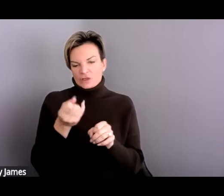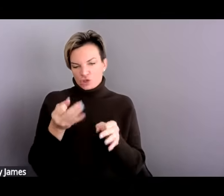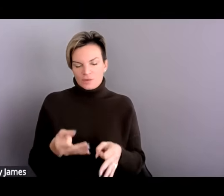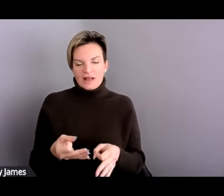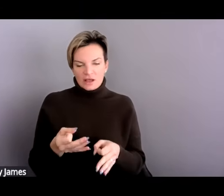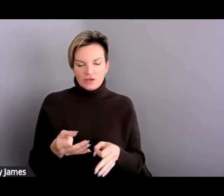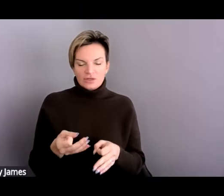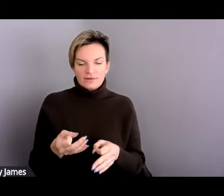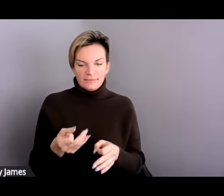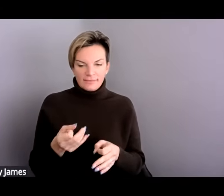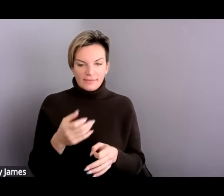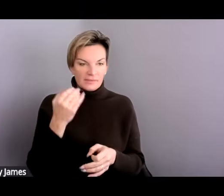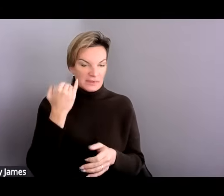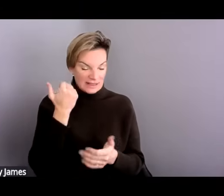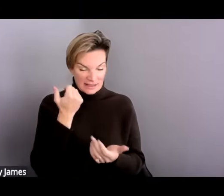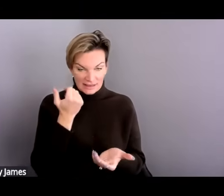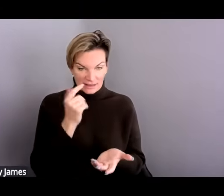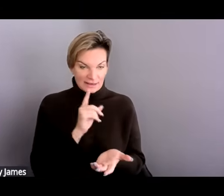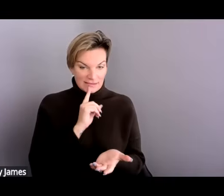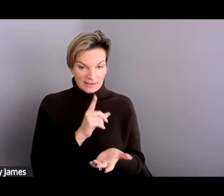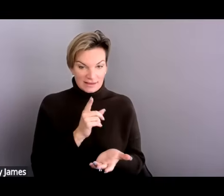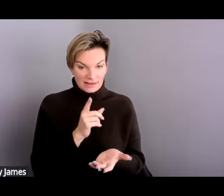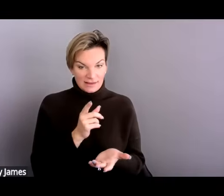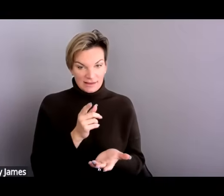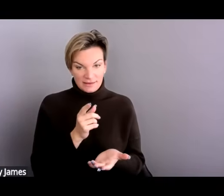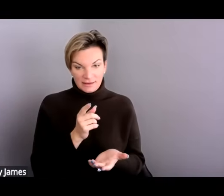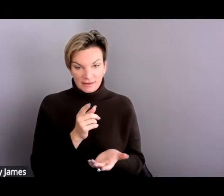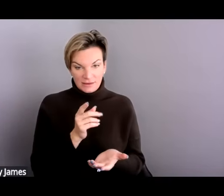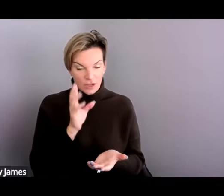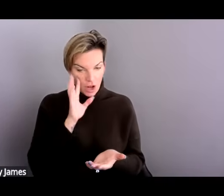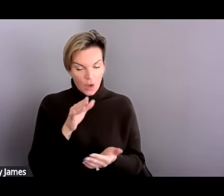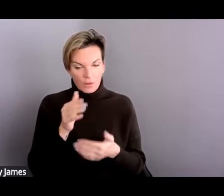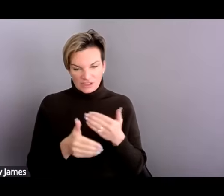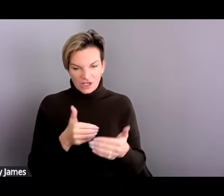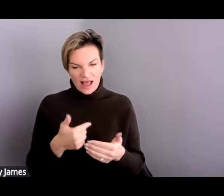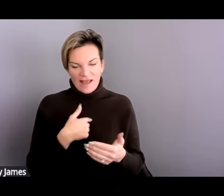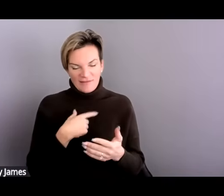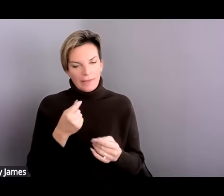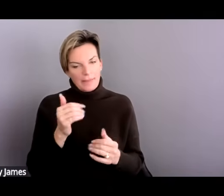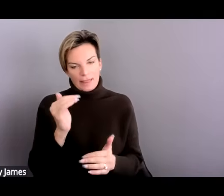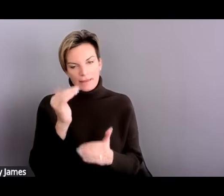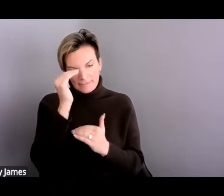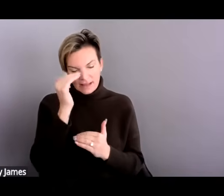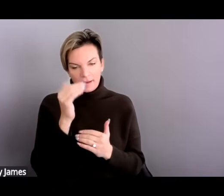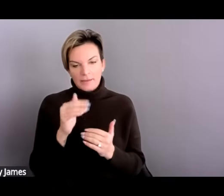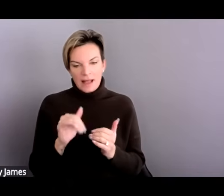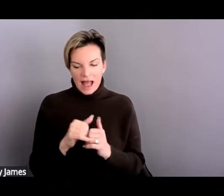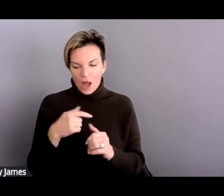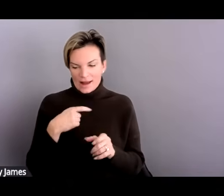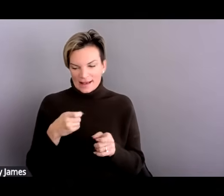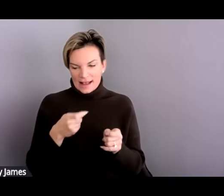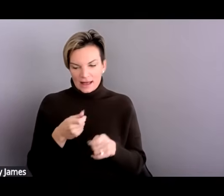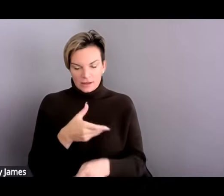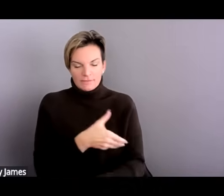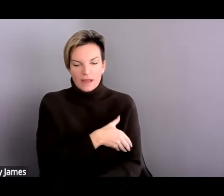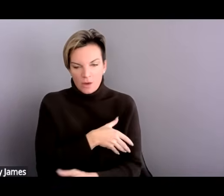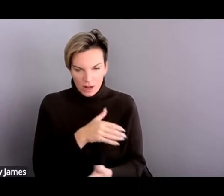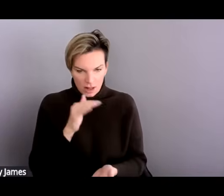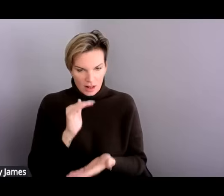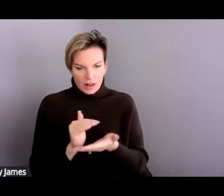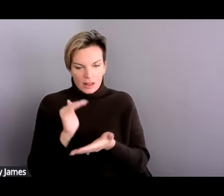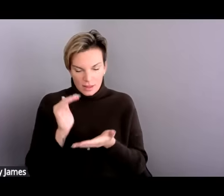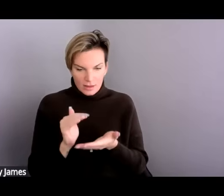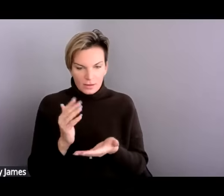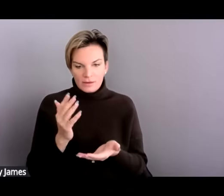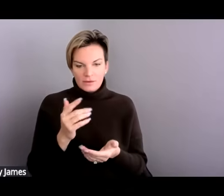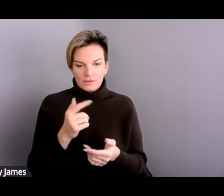any procedure is somewhat limiting in the sense that you're laying out the way you're going to handle something, but that's just, I mean, I think we